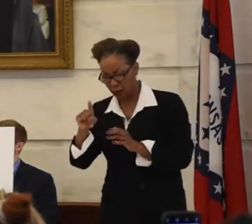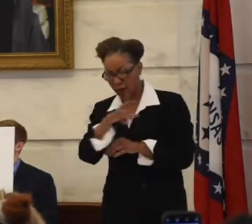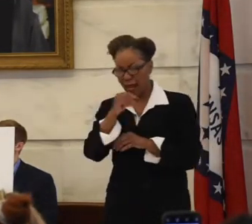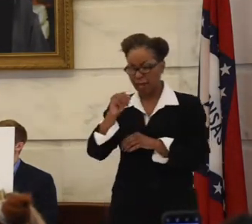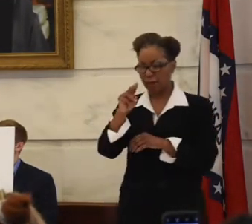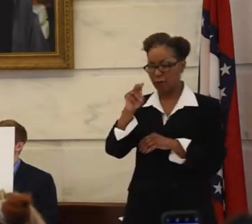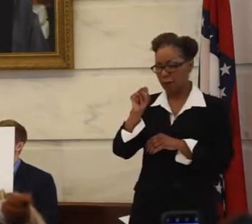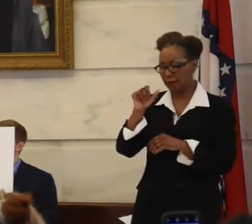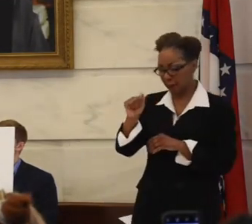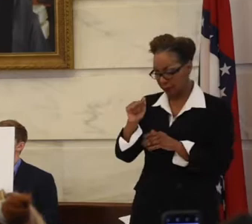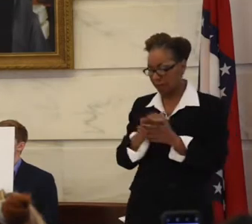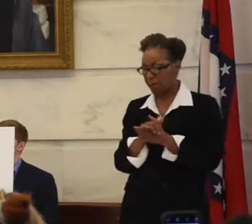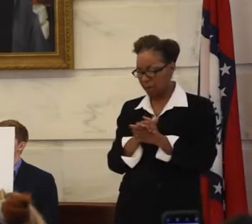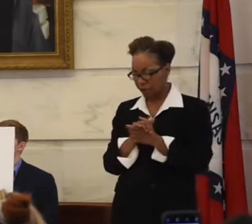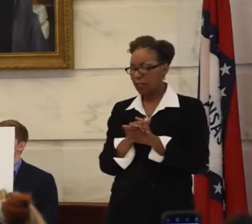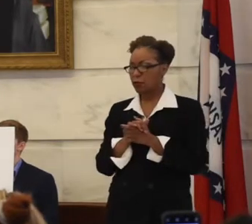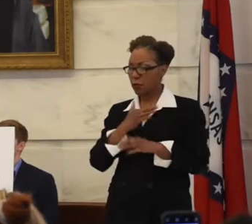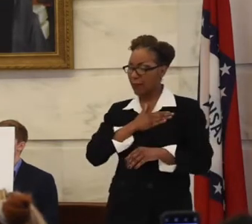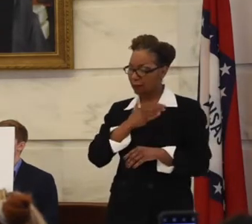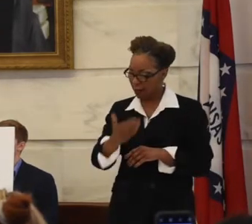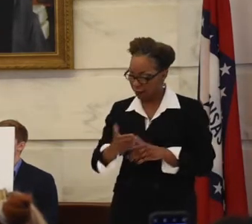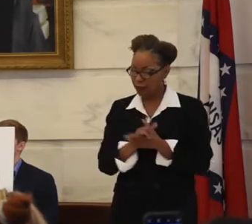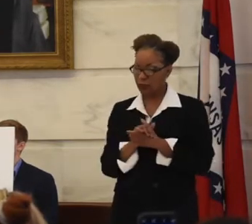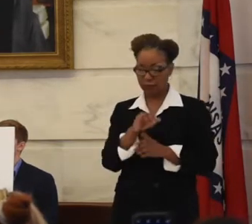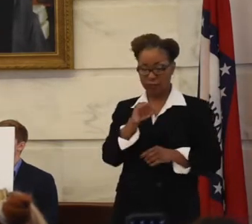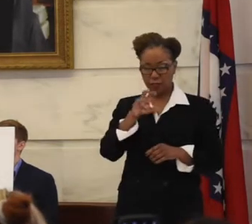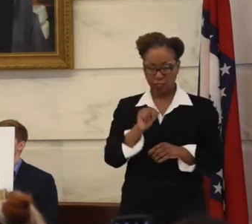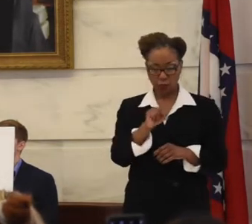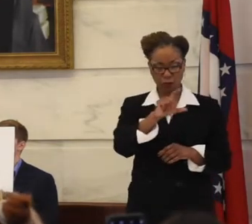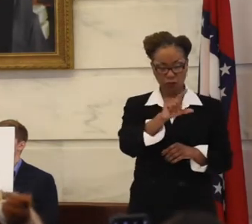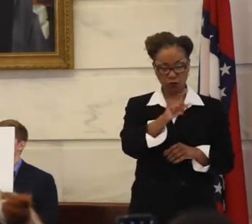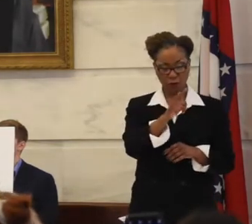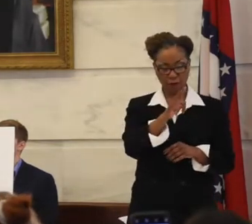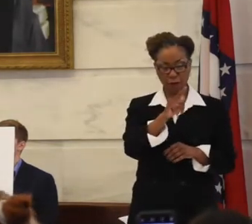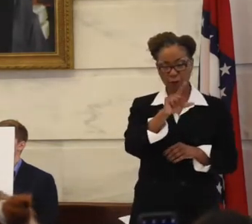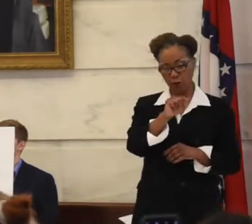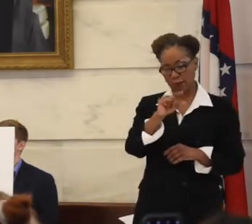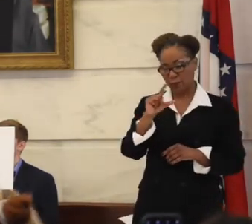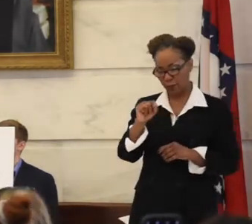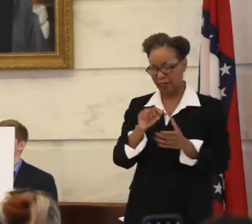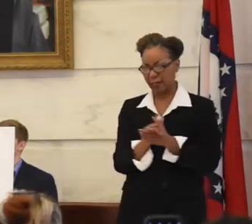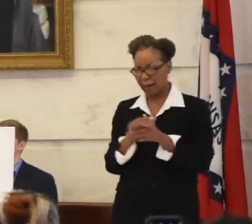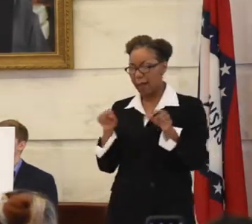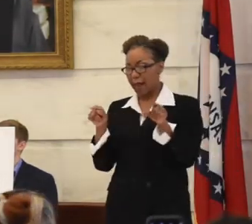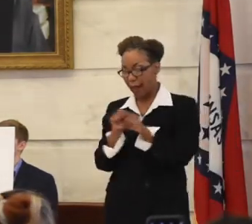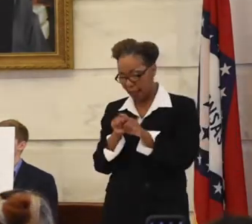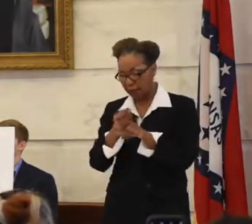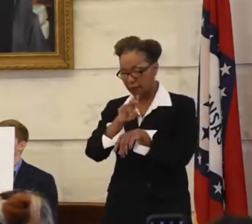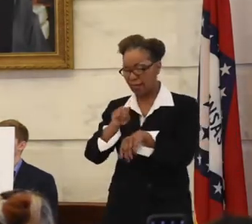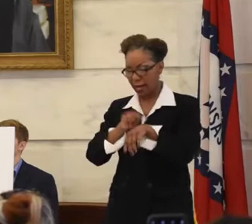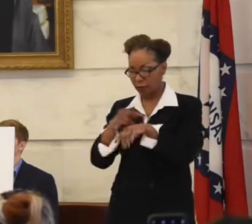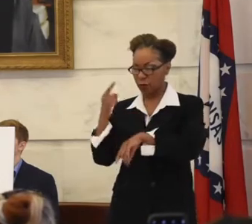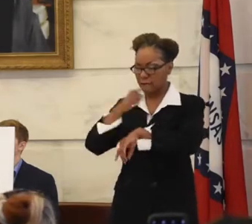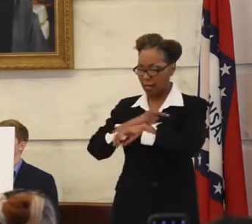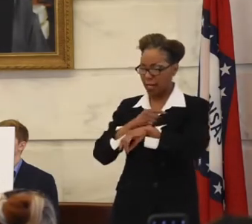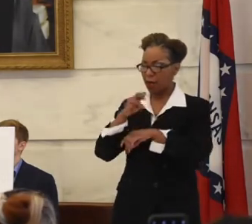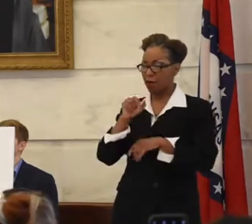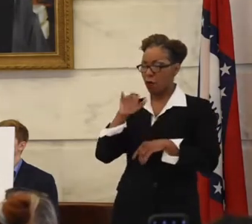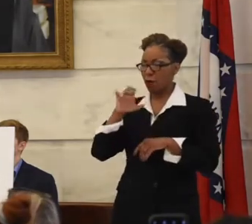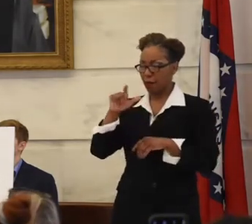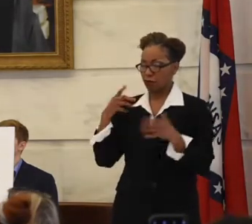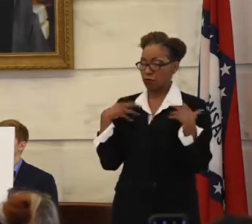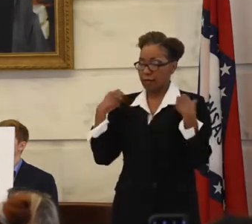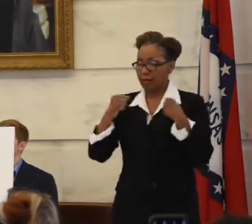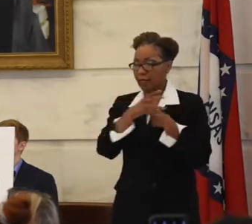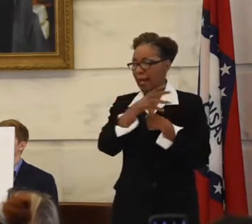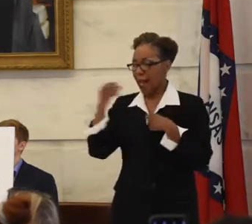the United States of America, acknowledges January 21st, 2020 as the National Day of Racial Healing